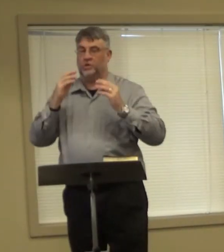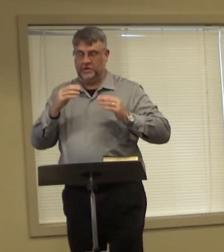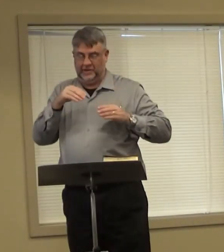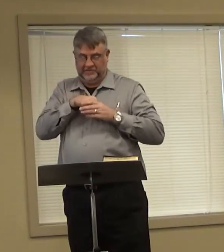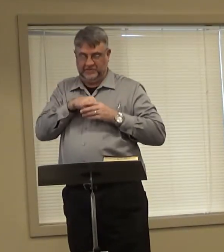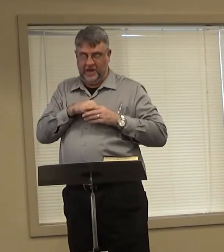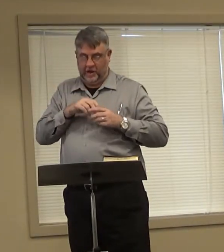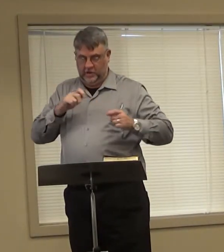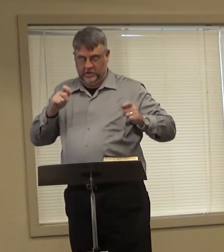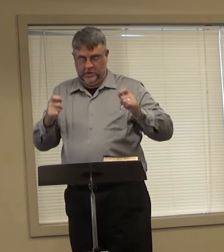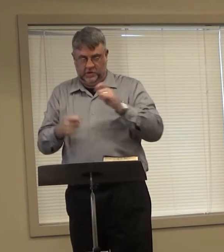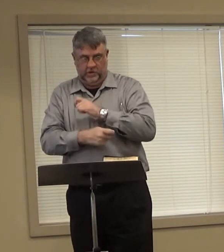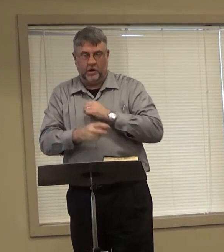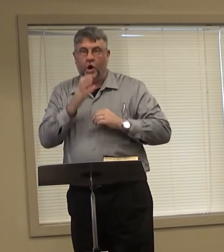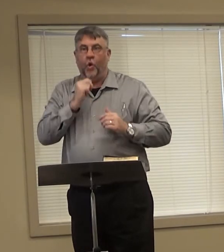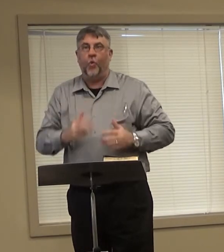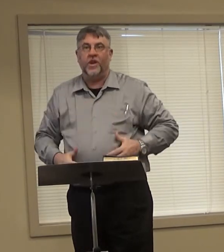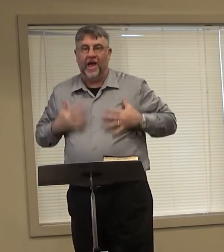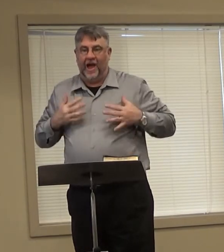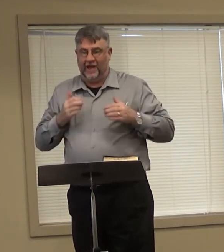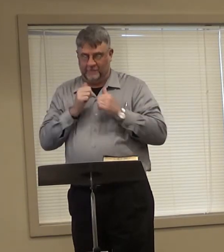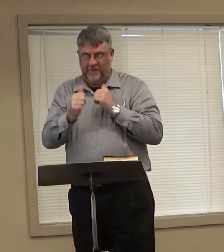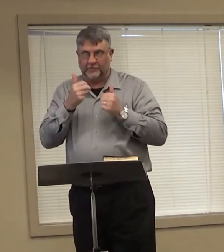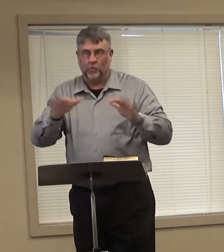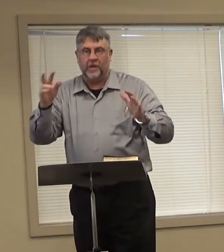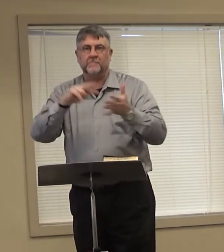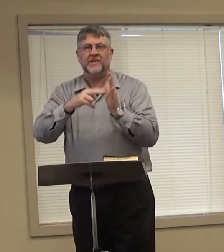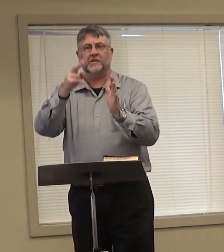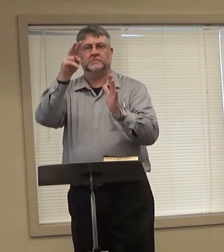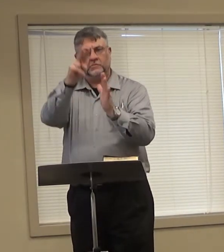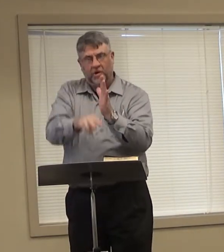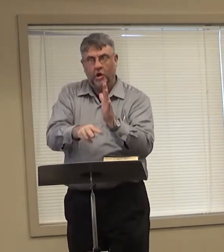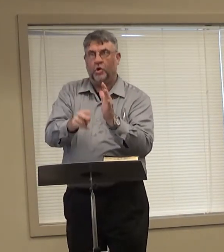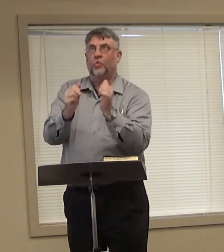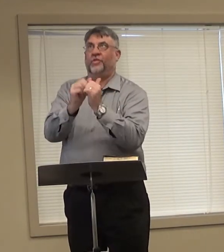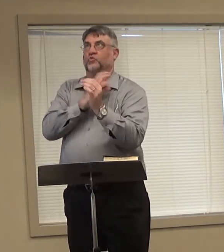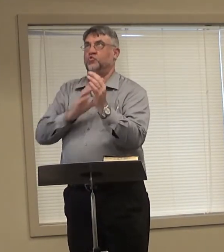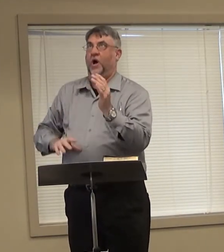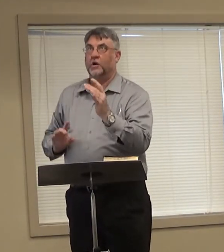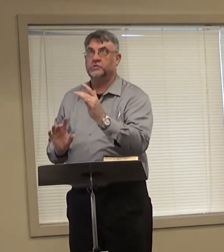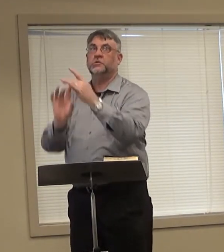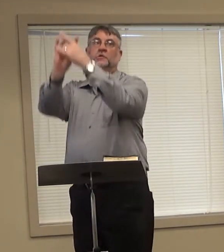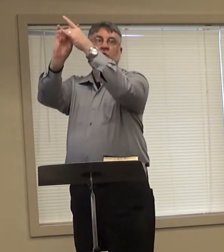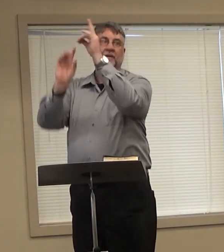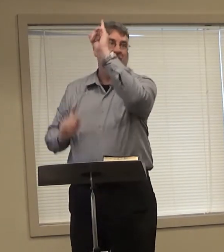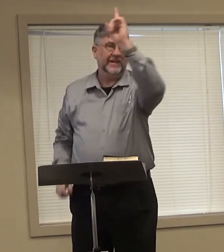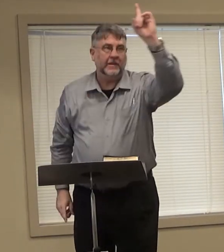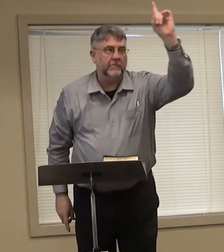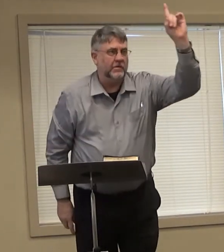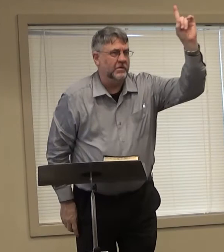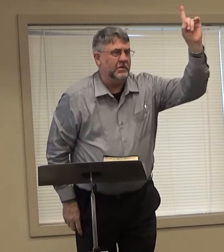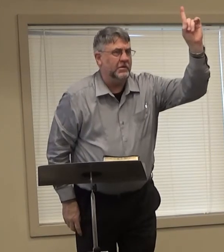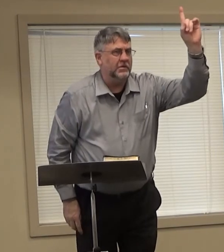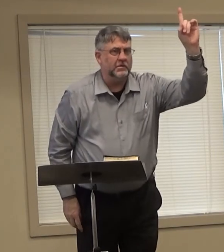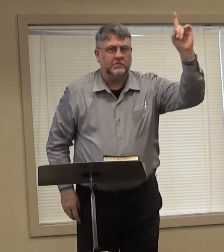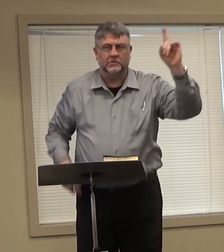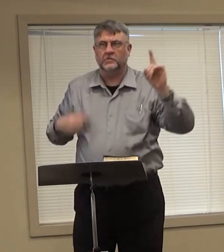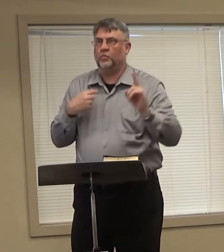life new. New experiences. As he changes your old life, passes away. And we are buried with Christ and risen